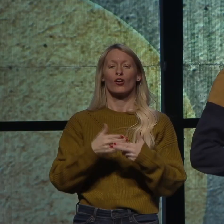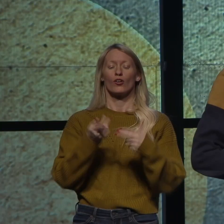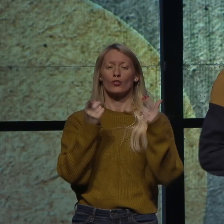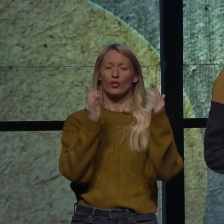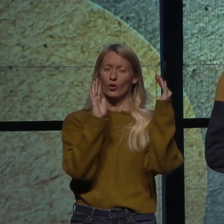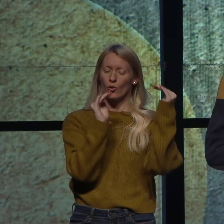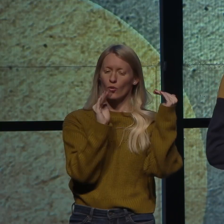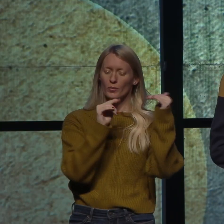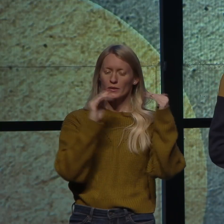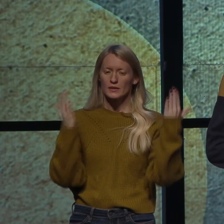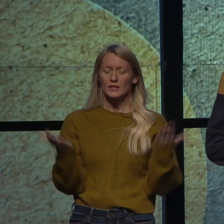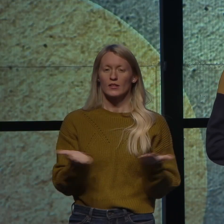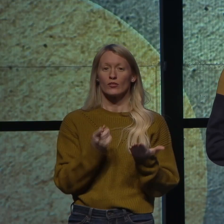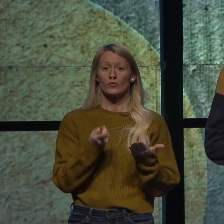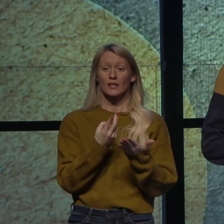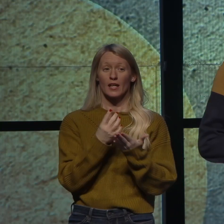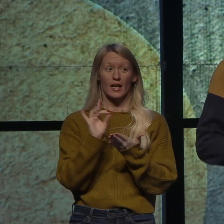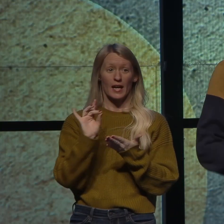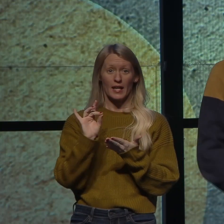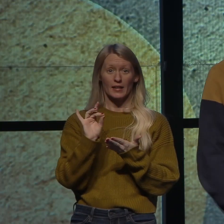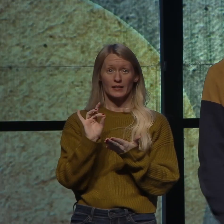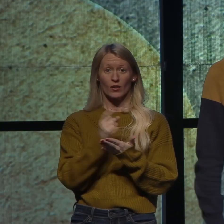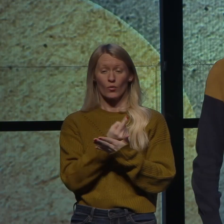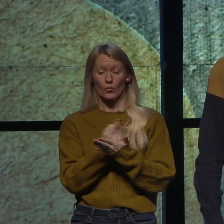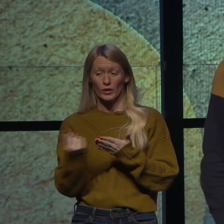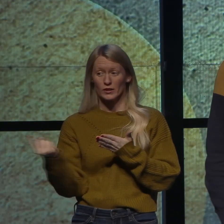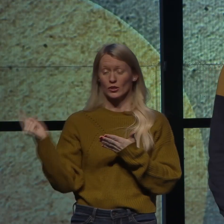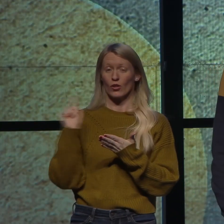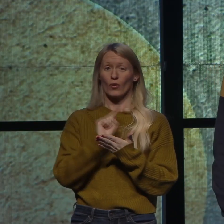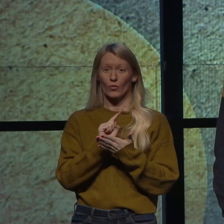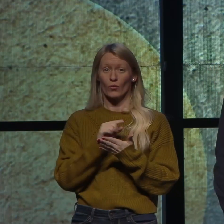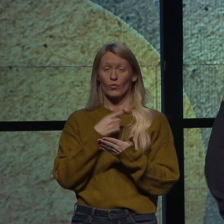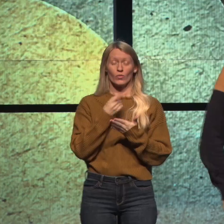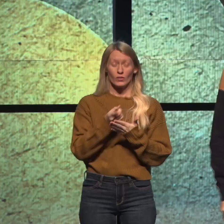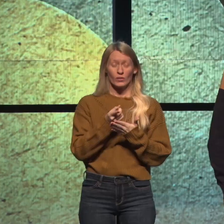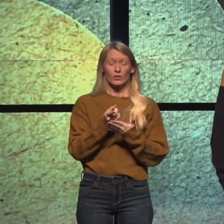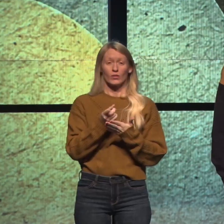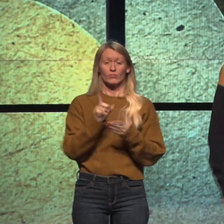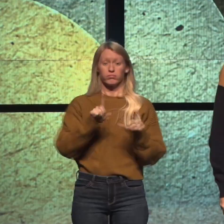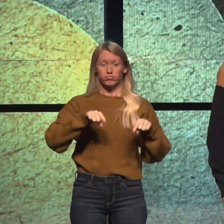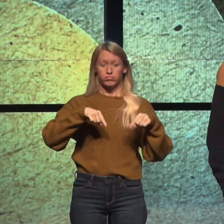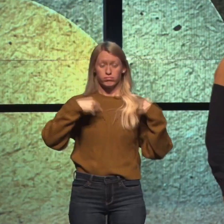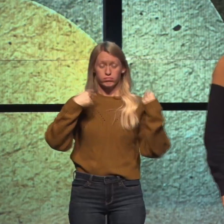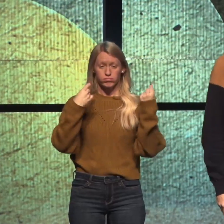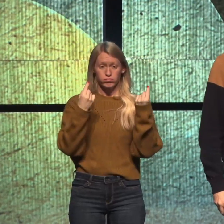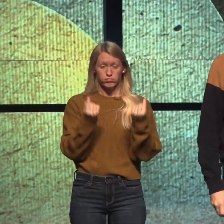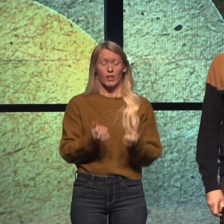8 weeks ago. For a lot of us, that feels like a lifetime ago. A lot has happened in 8